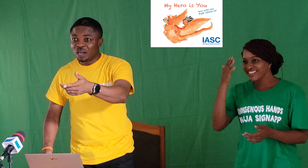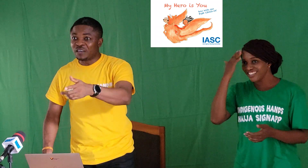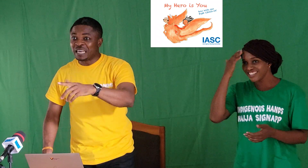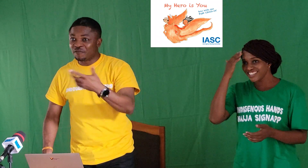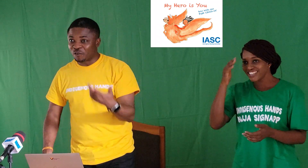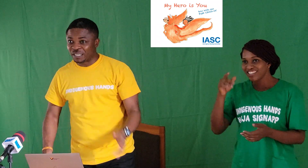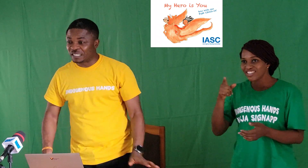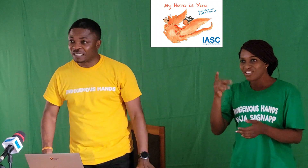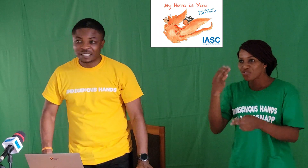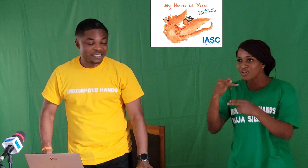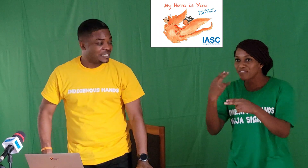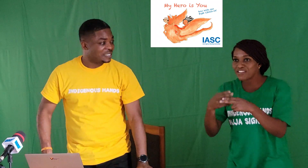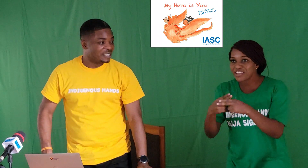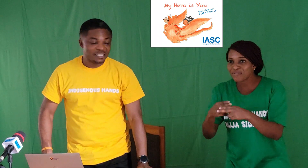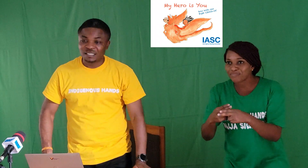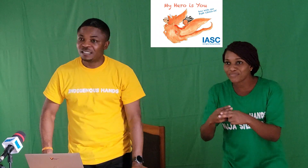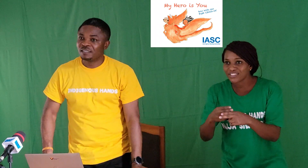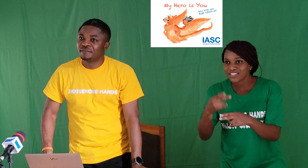you have a name for it?